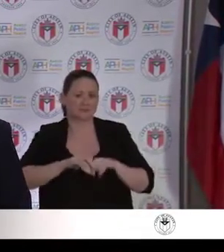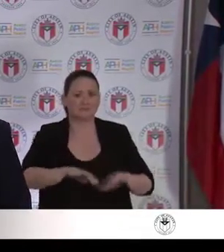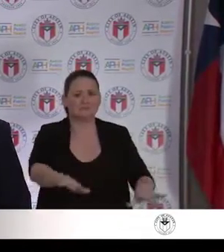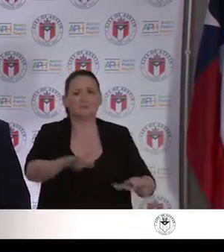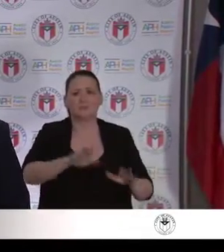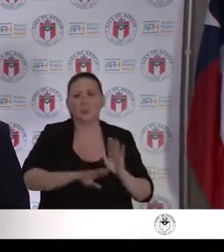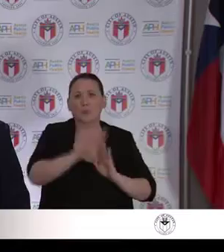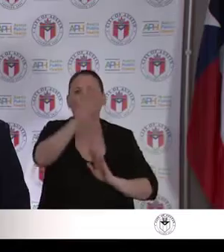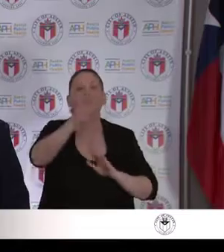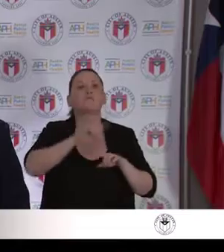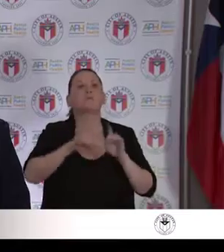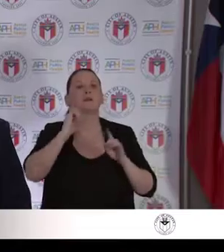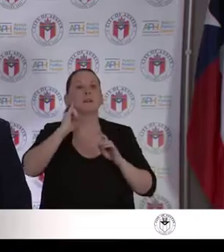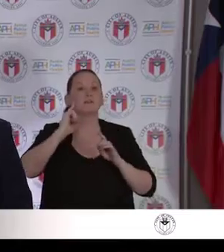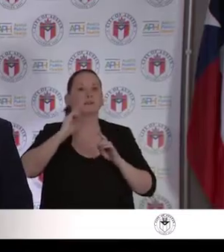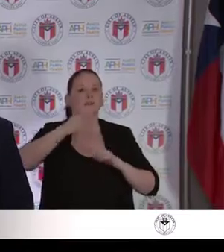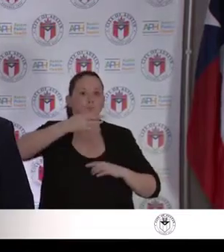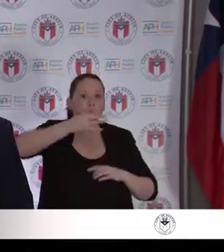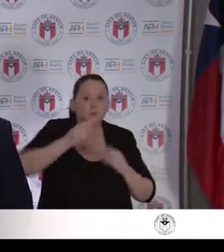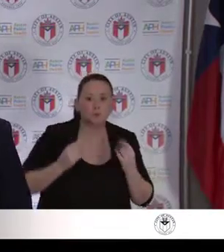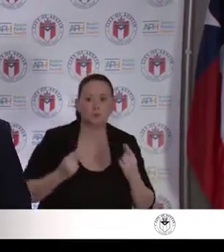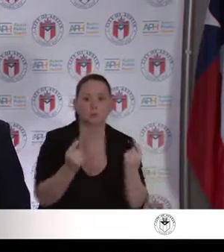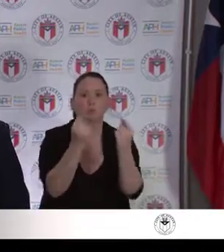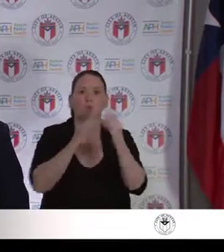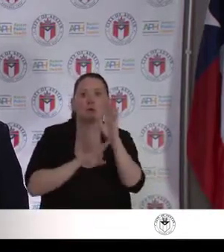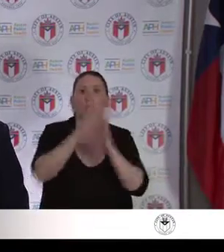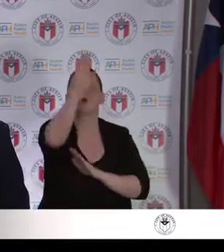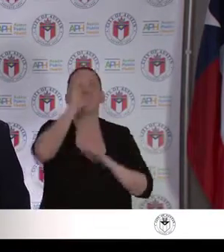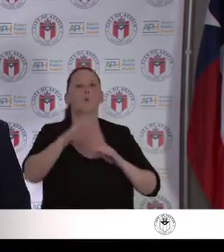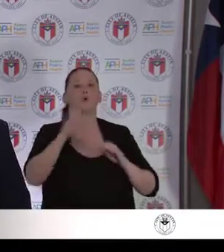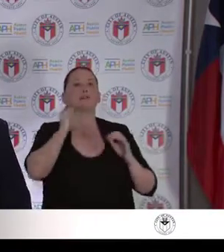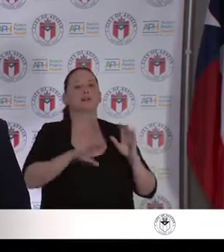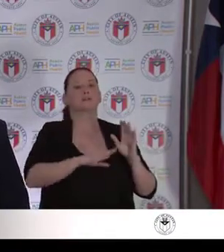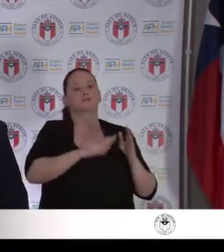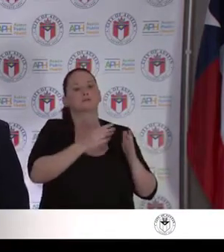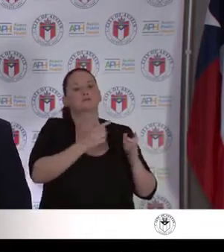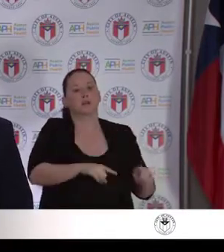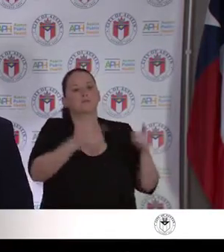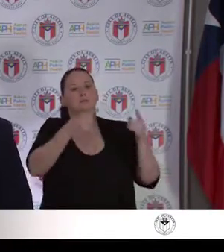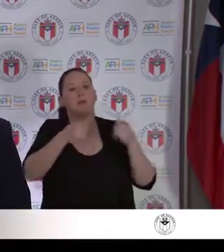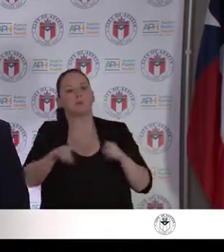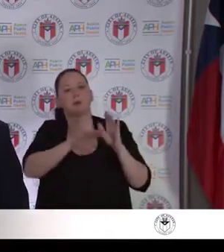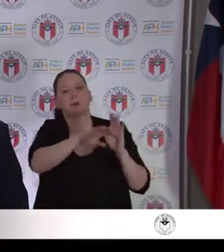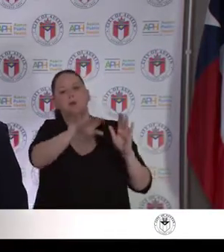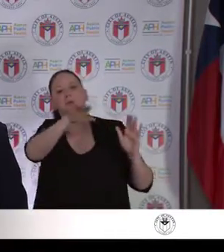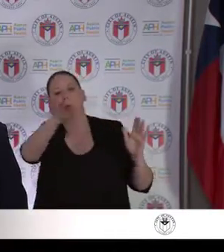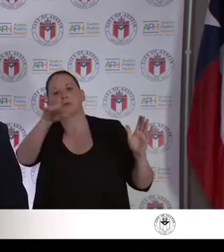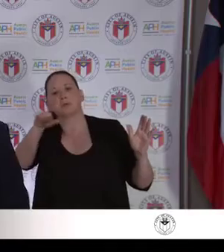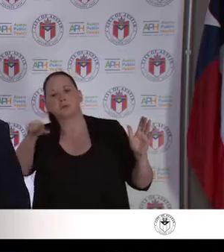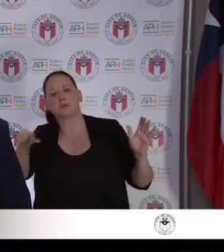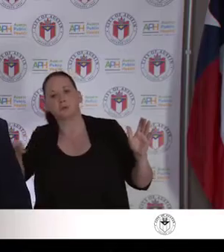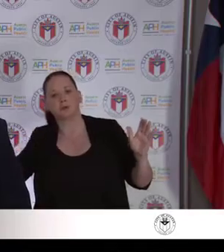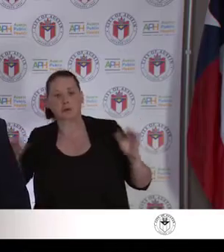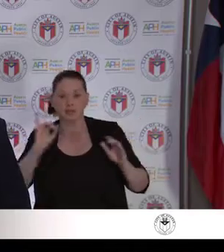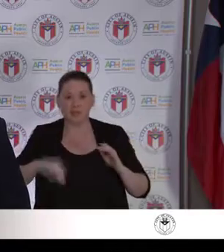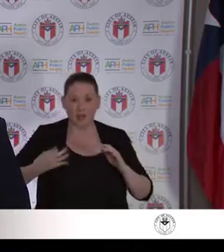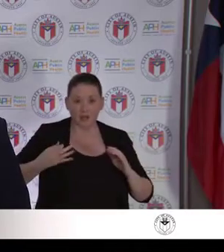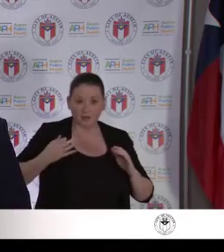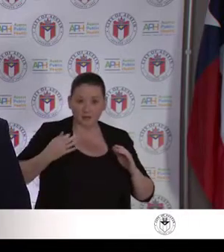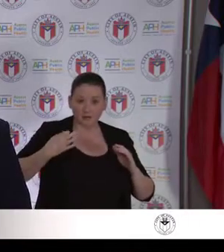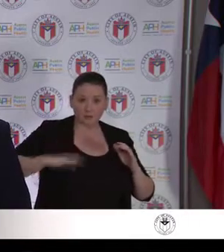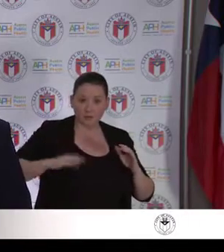over whether it arrives quickly or whether we can space it out over time. The advantage of having it space out over time is that we